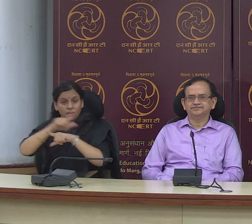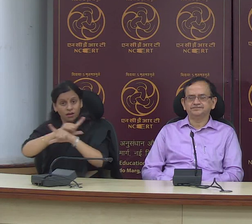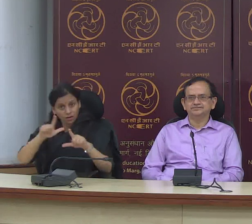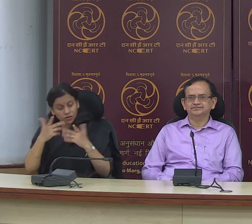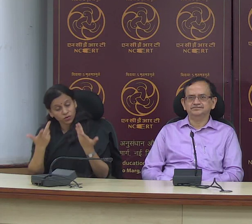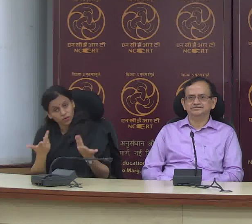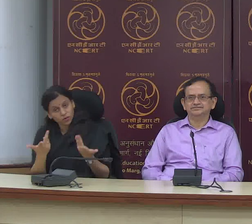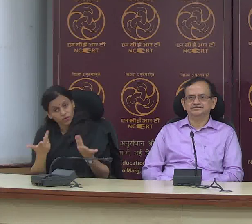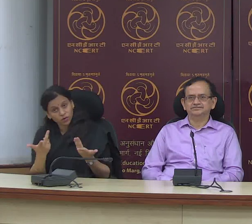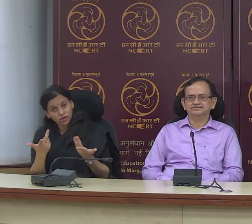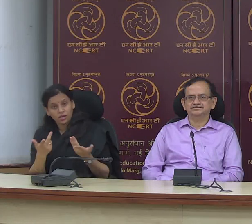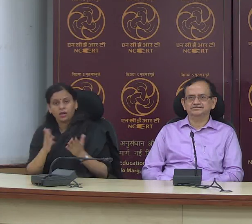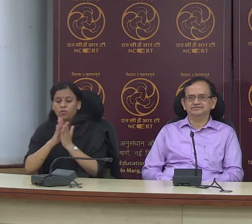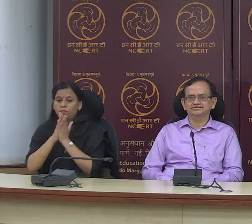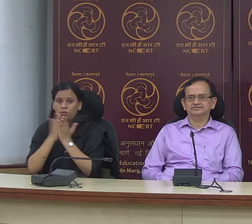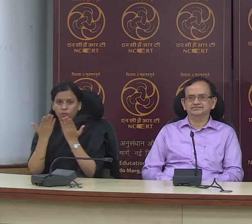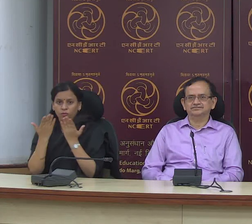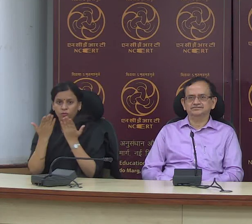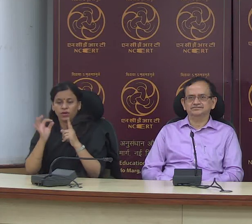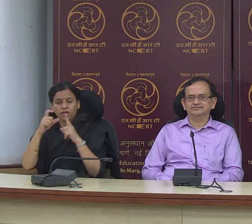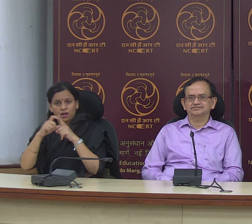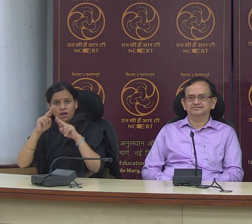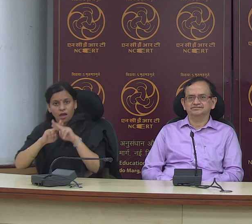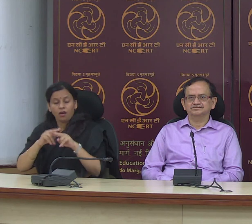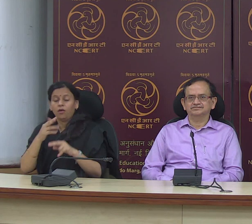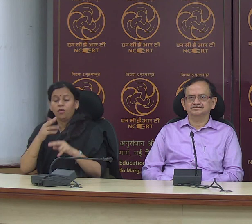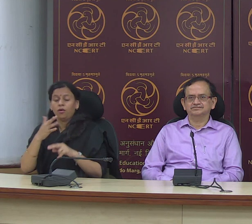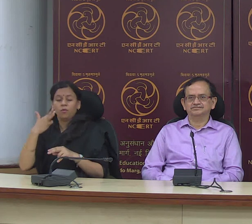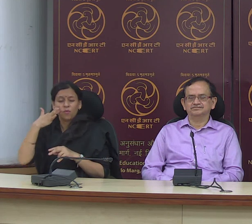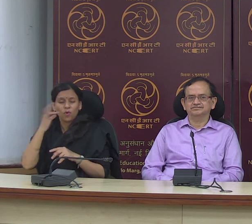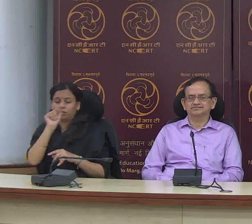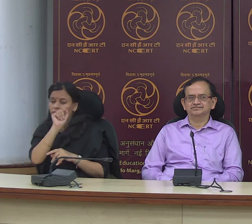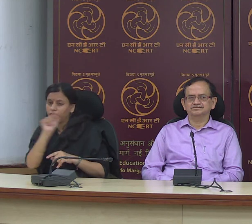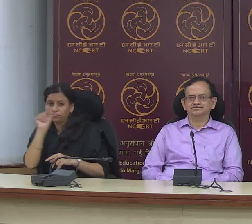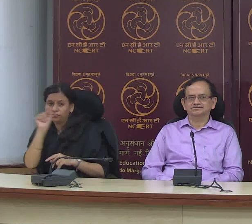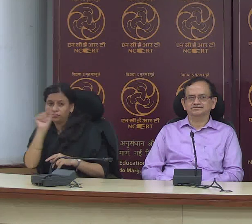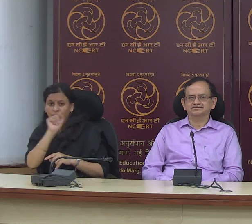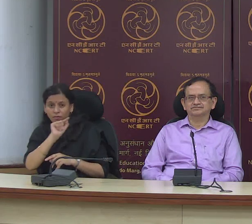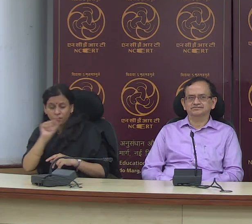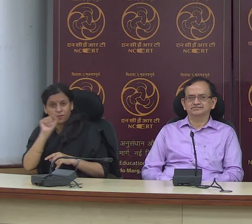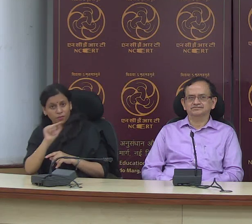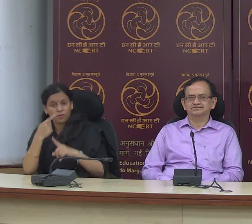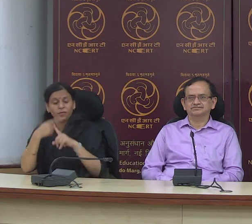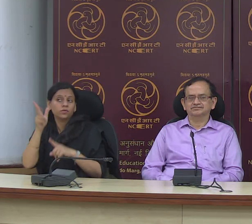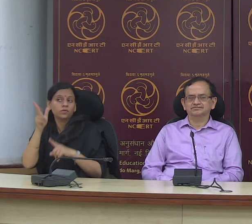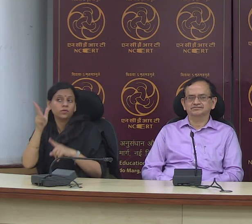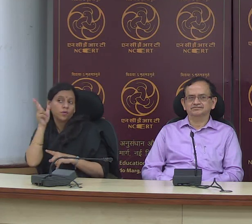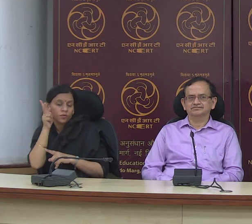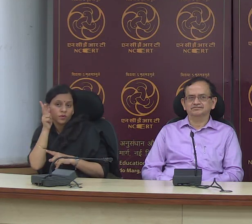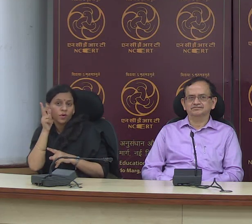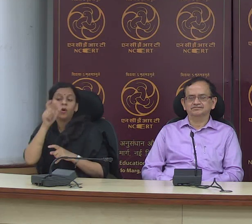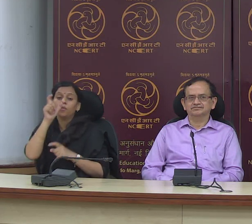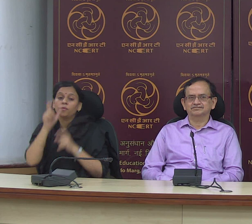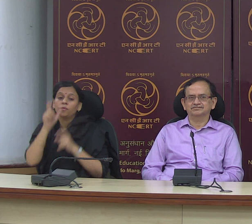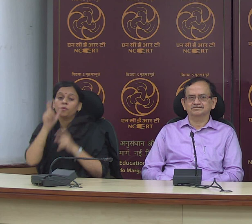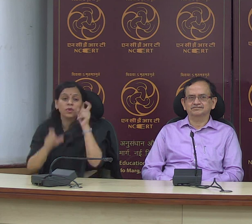videos. We have textbook PDF with highlighted text, and we also have audio. So people